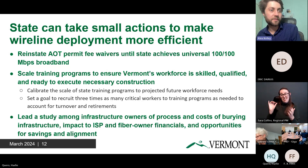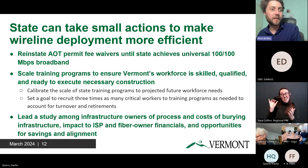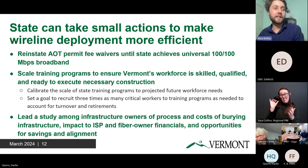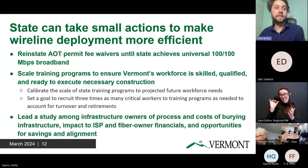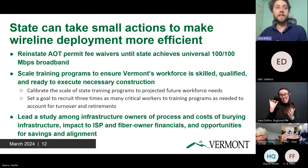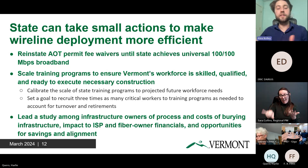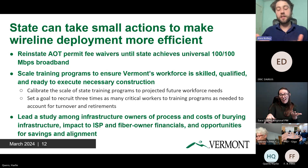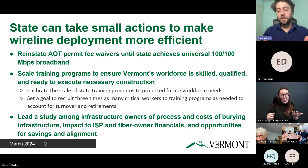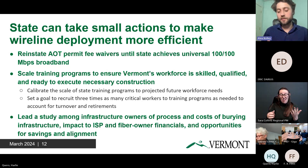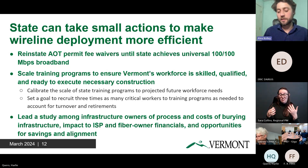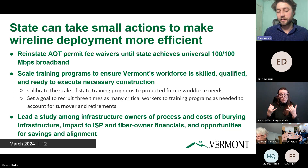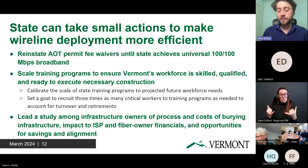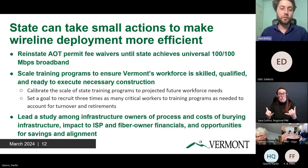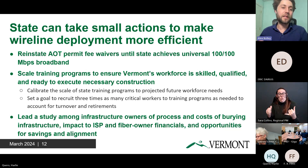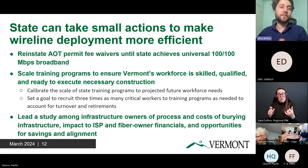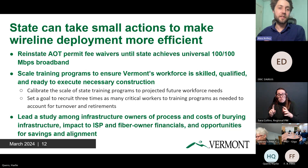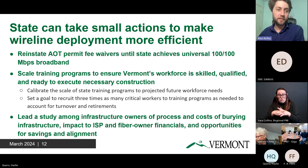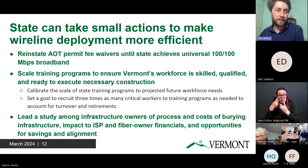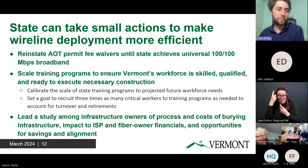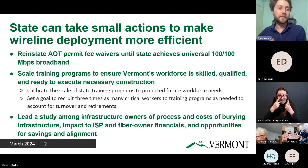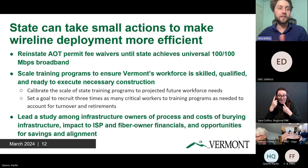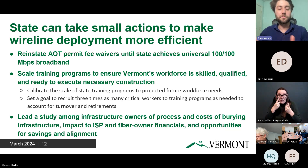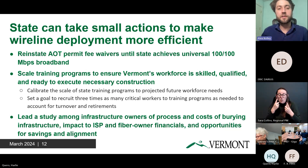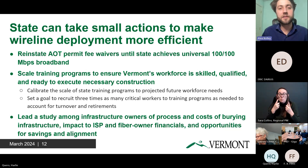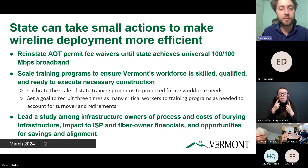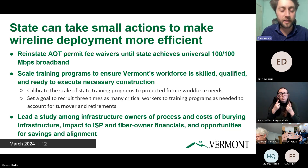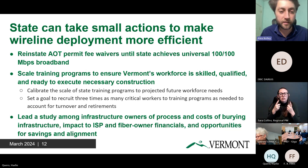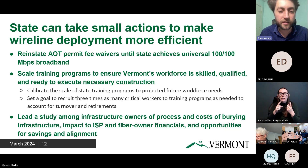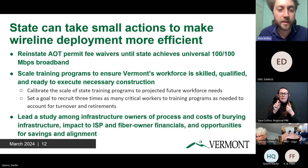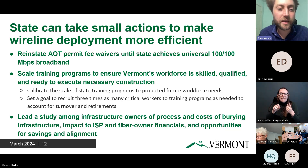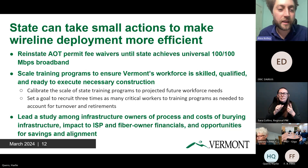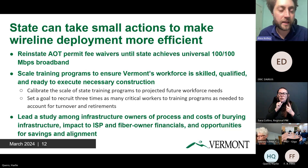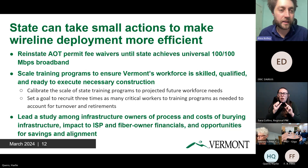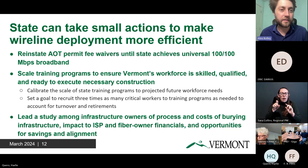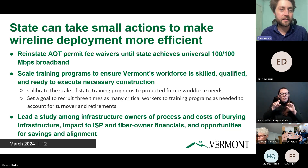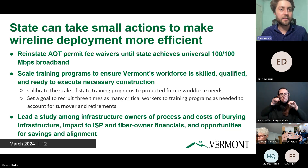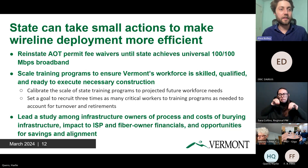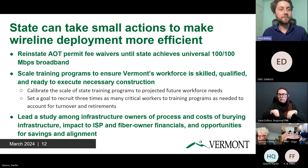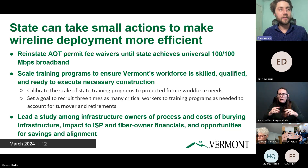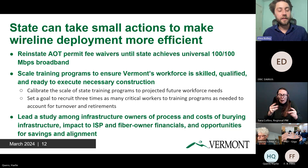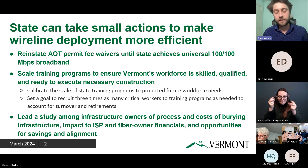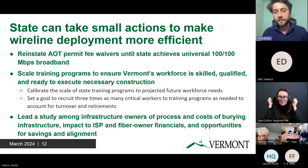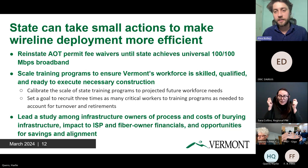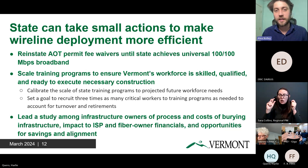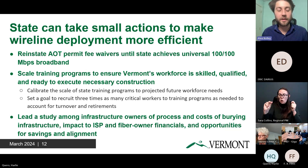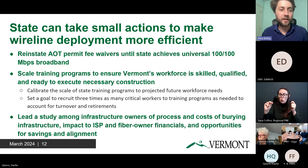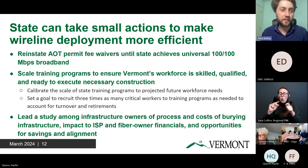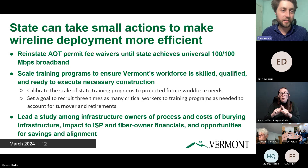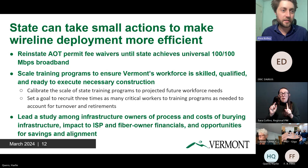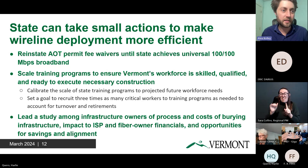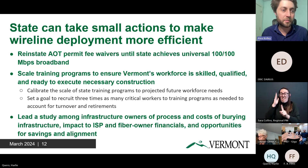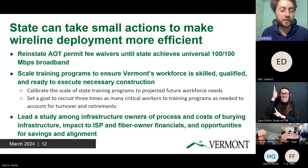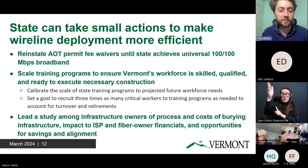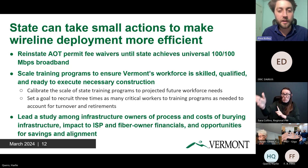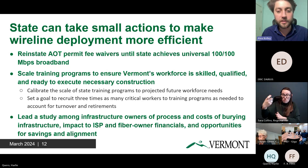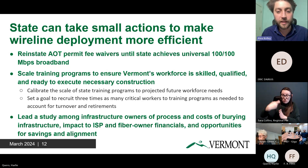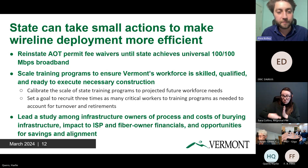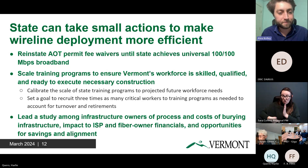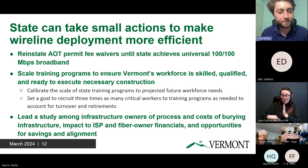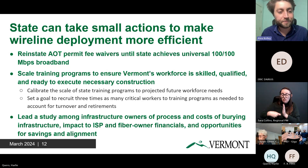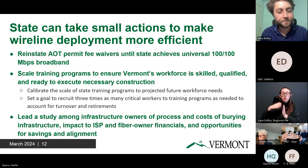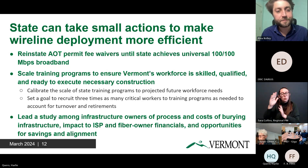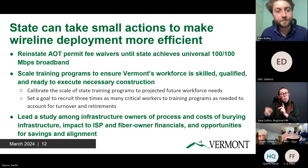that they're undefined, will have an unclear impact on the business plans and economic health of entities building